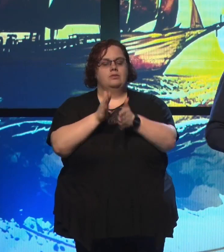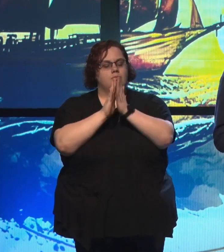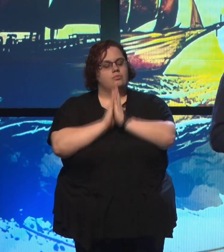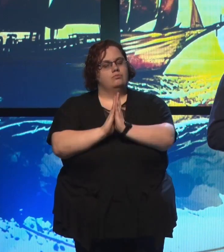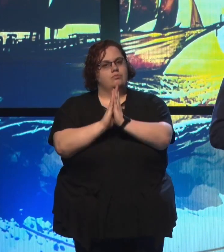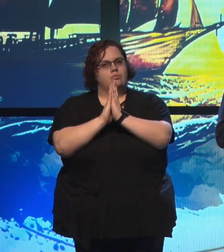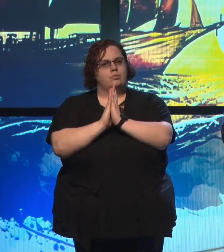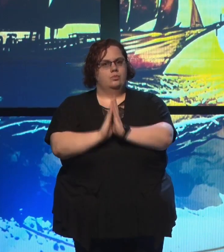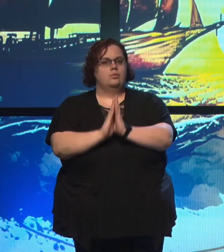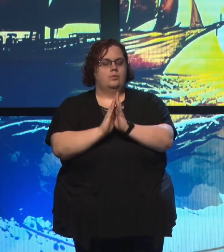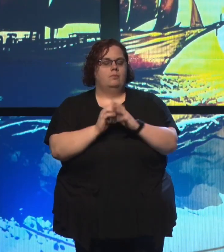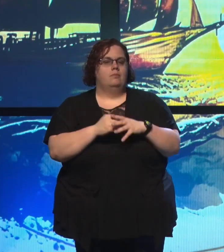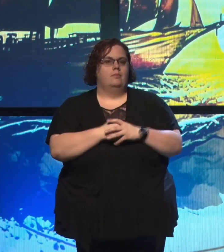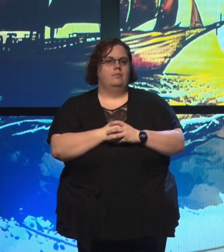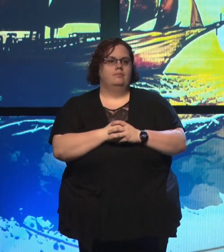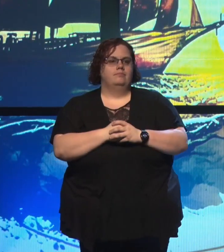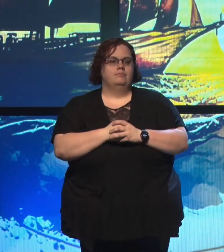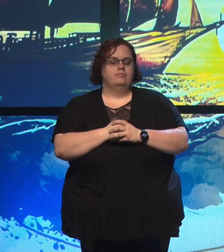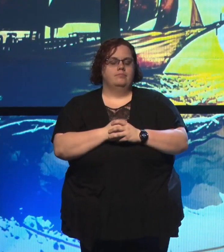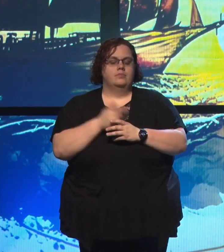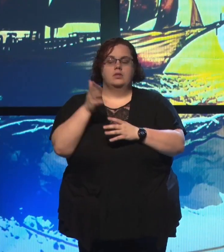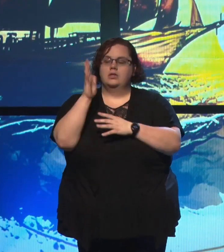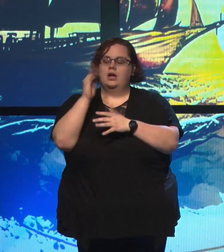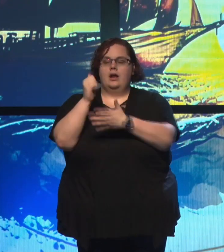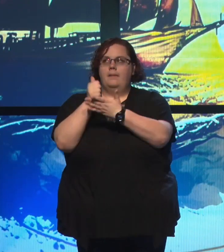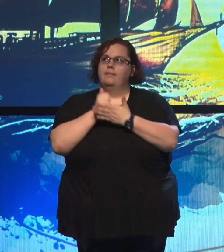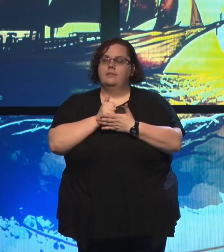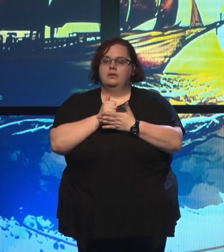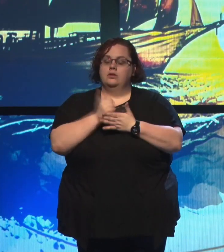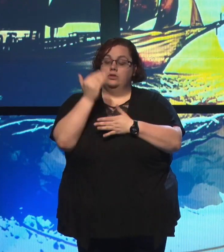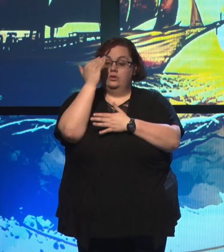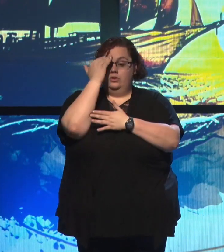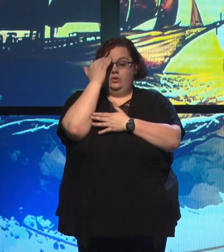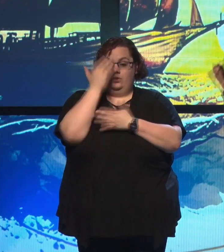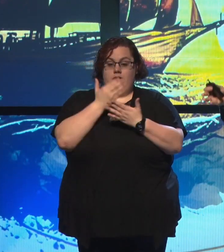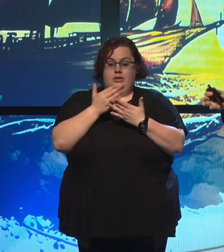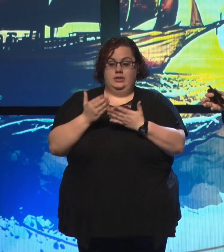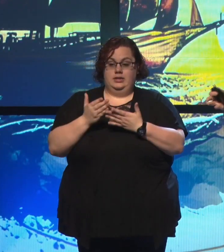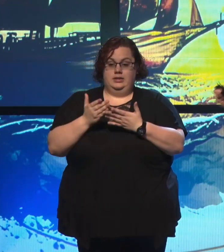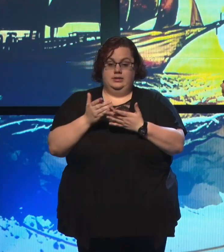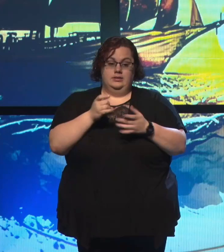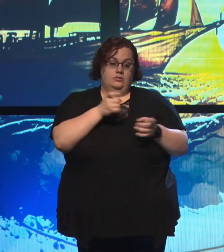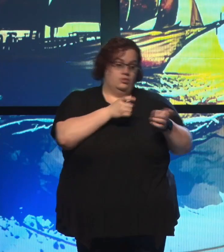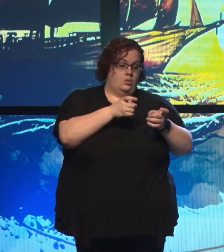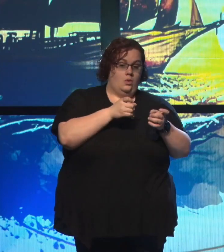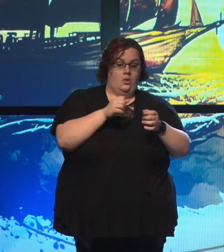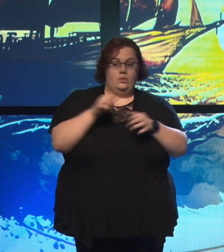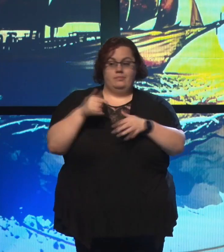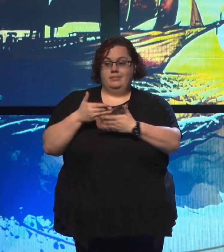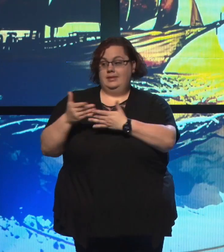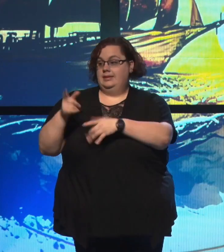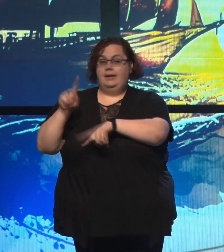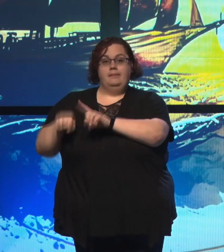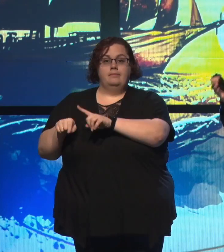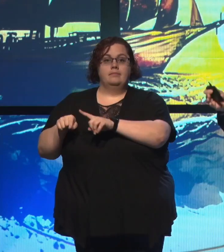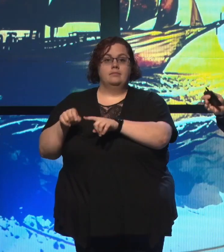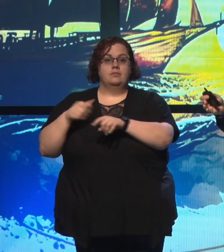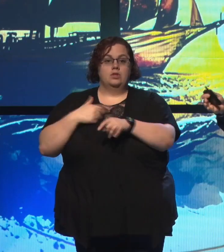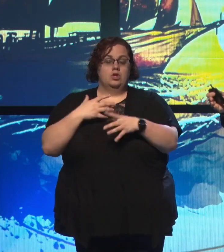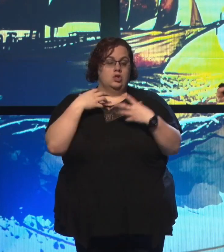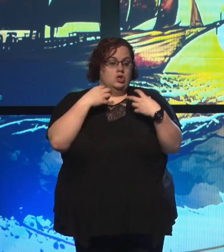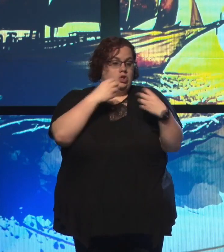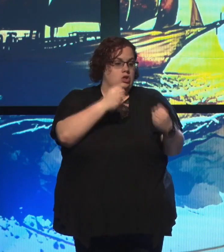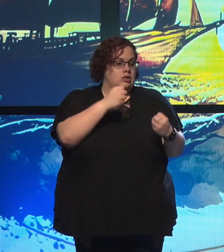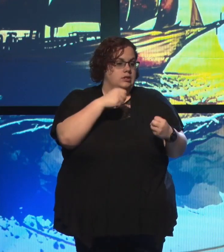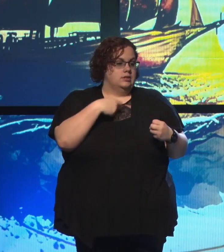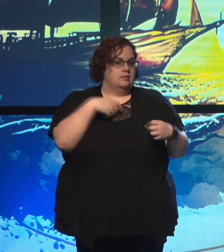of it. Just, God, help me to know that there are things I control I can't. Give me courage to take action where I